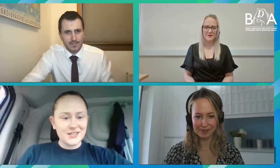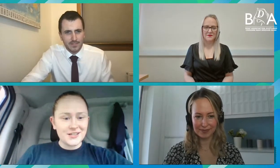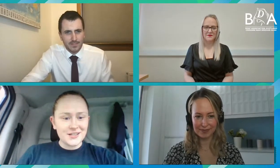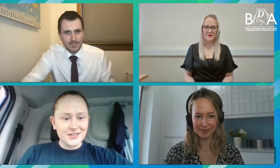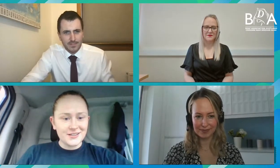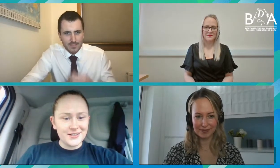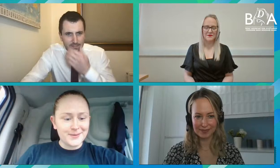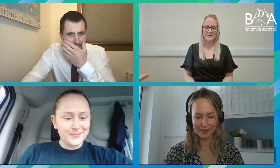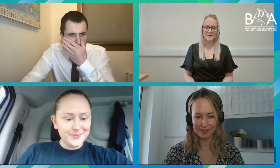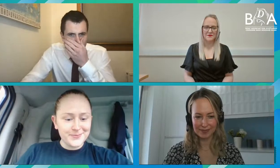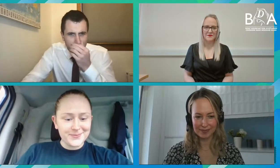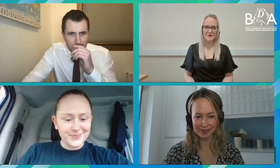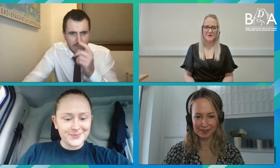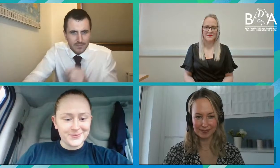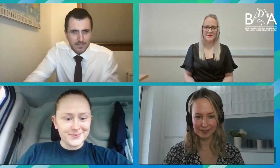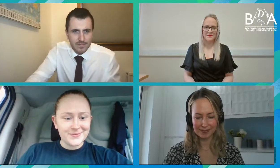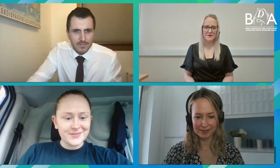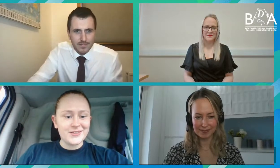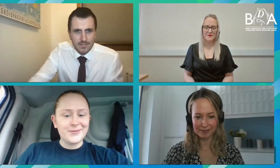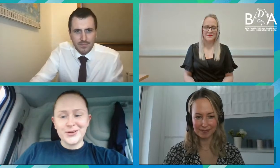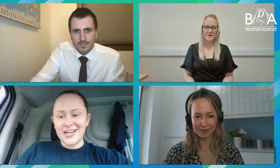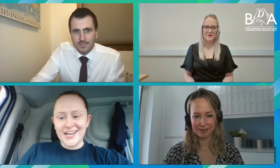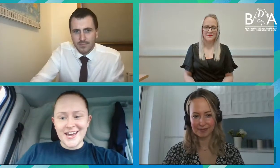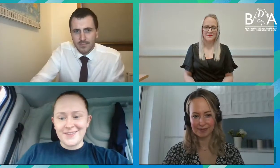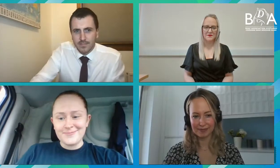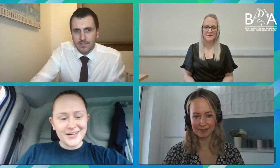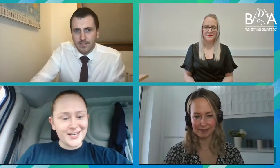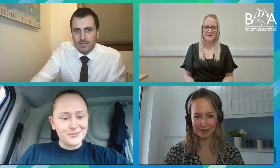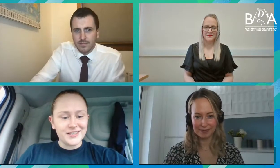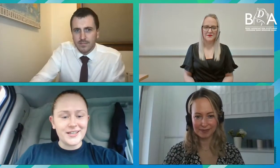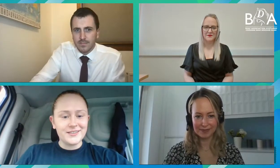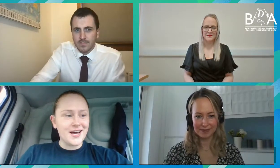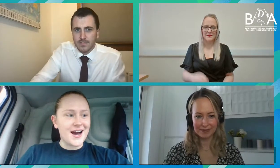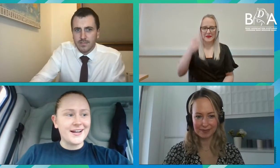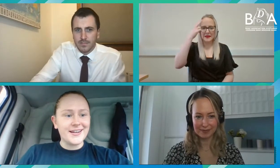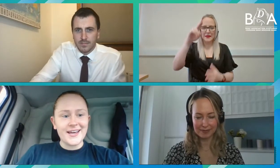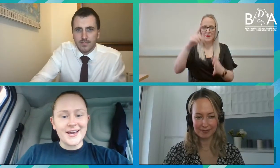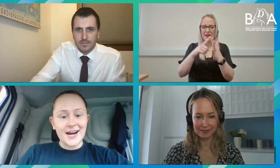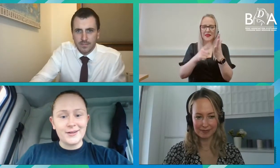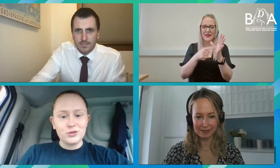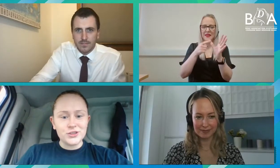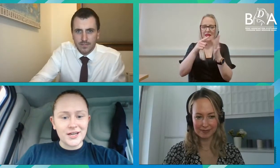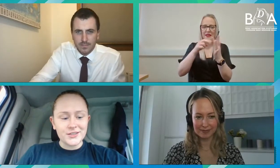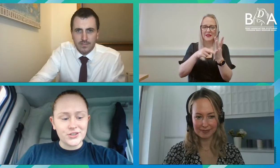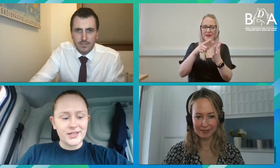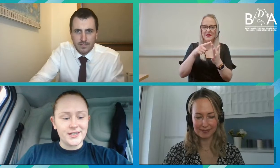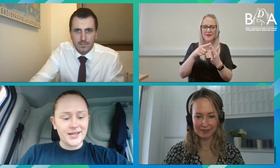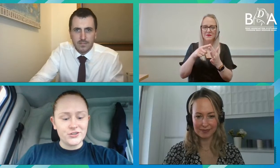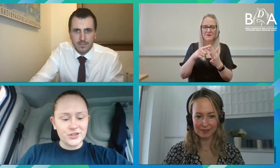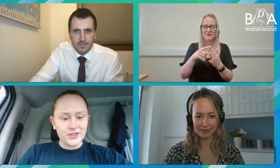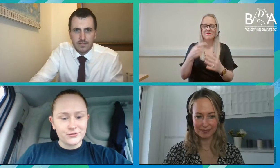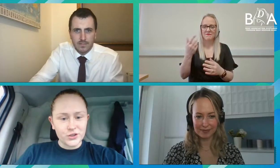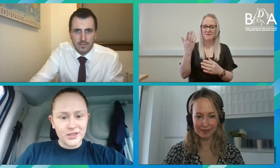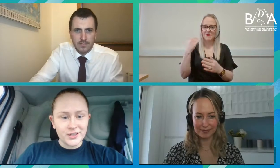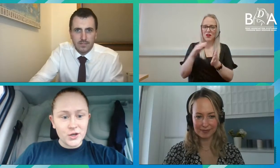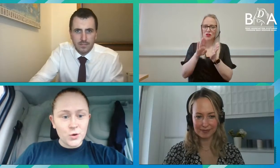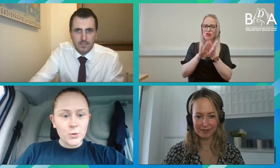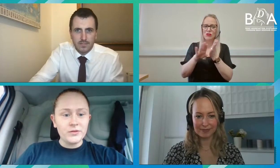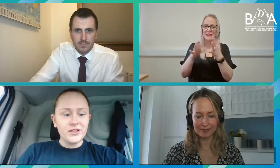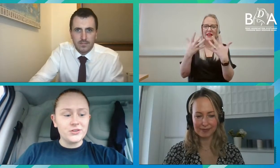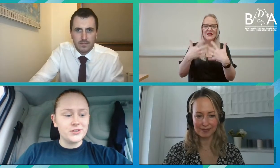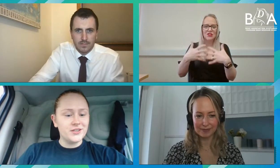your title and your job role. My name's Elaine, and I was a trainee engineer